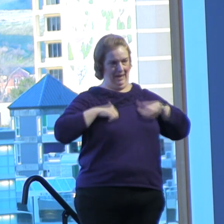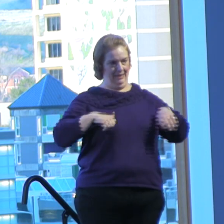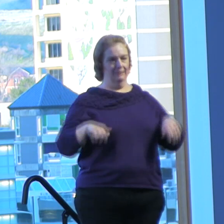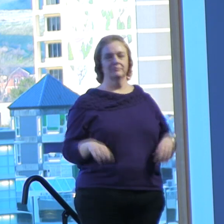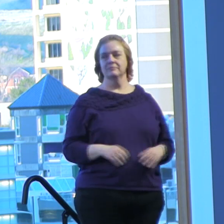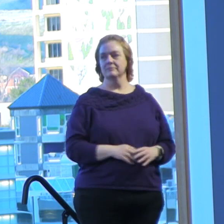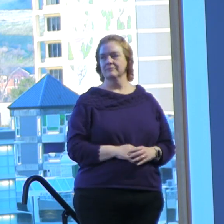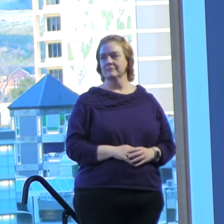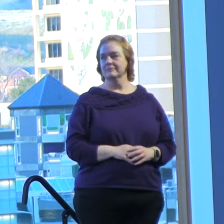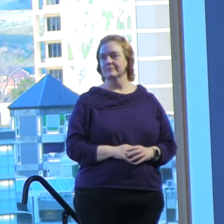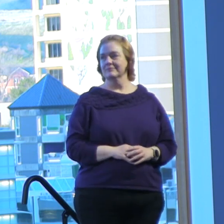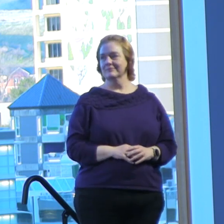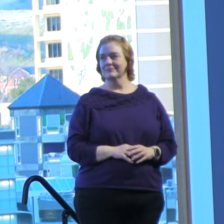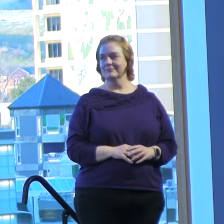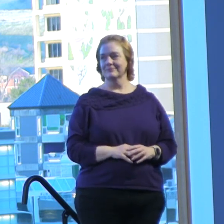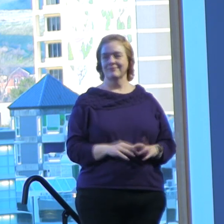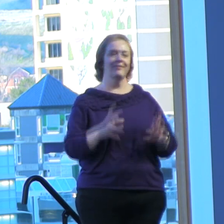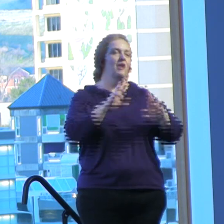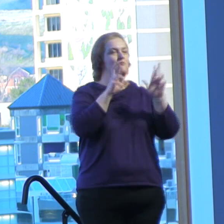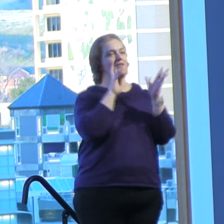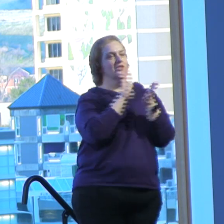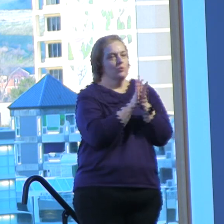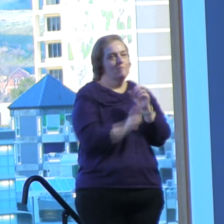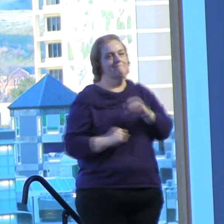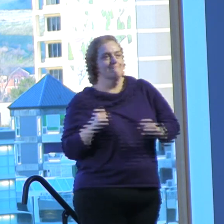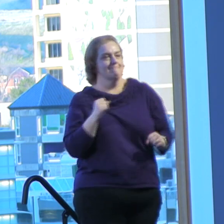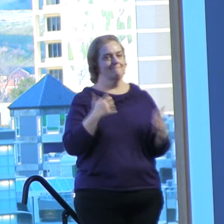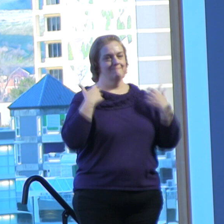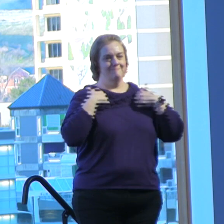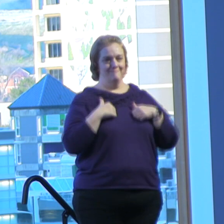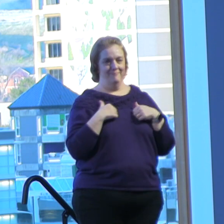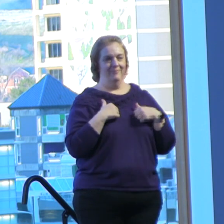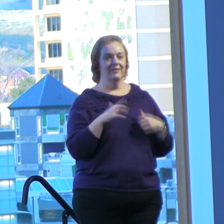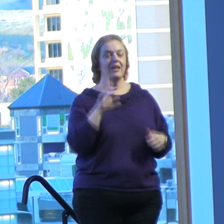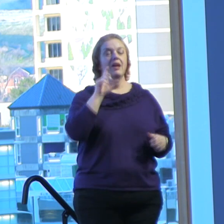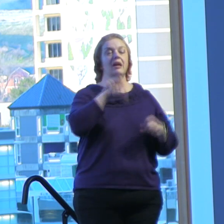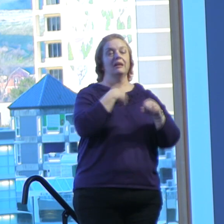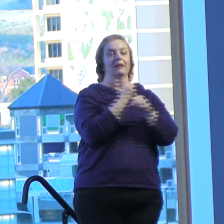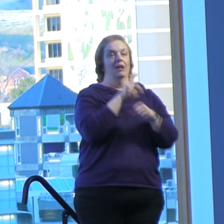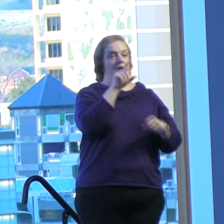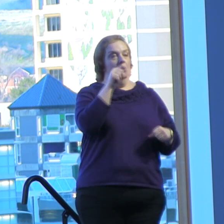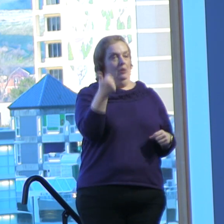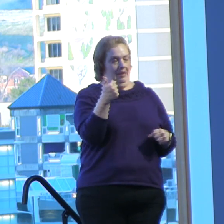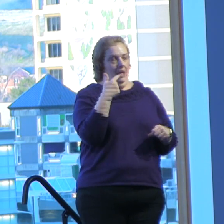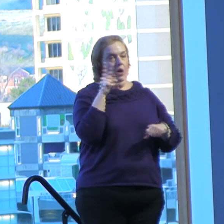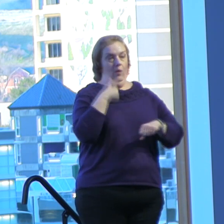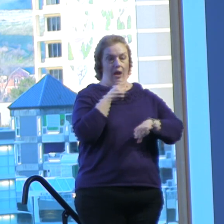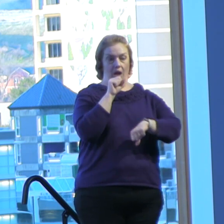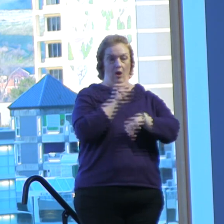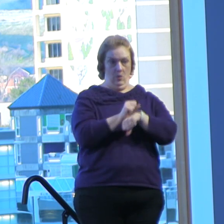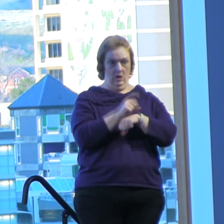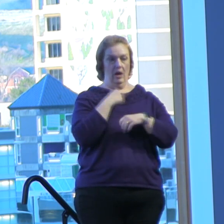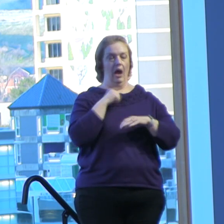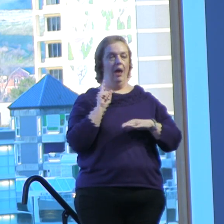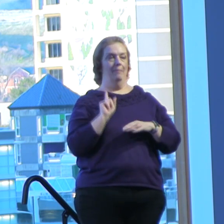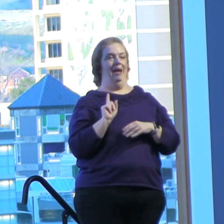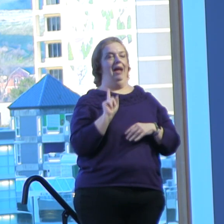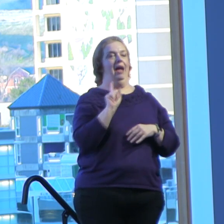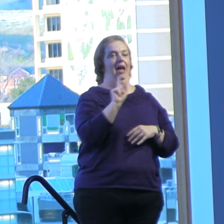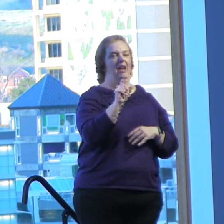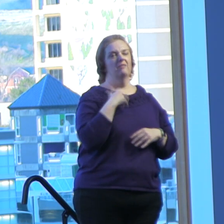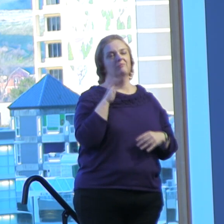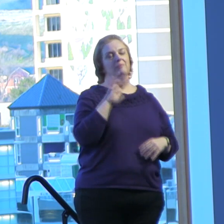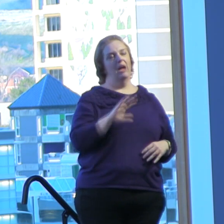Okay. Getting ready for school. So in 2010, I'm leaving the center where I worked, and I have about a half